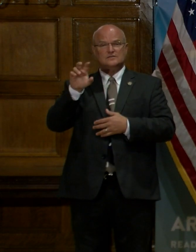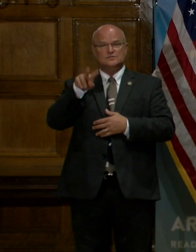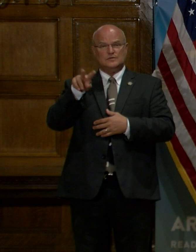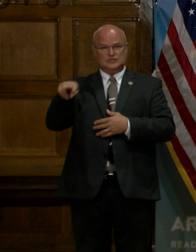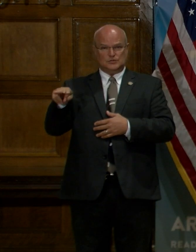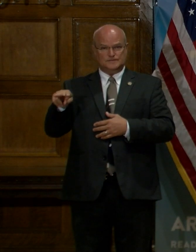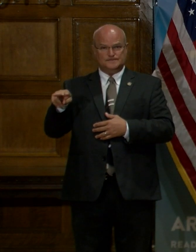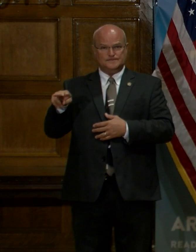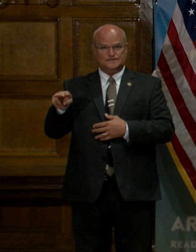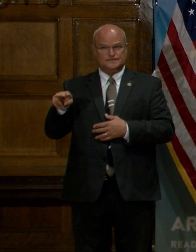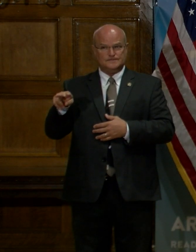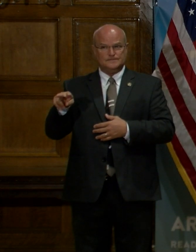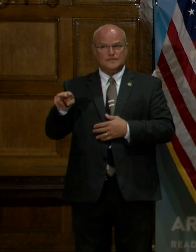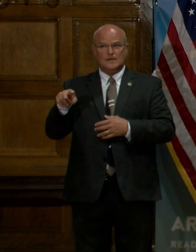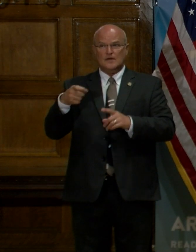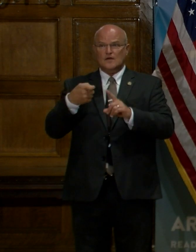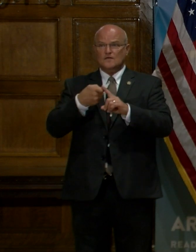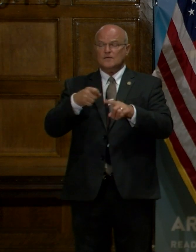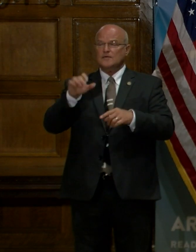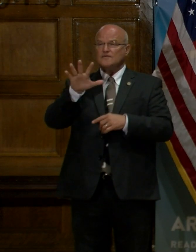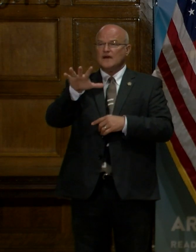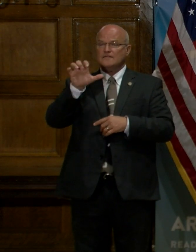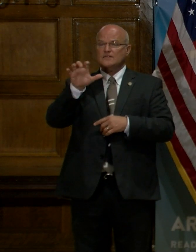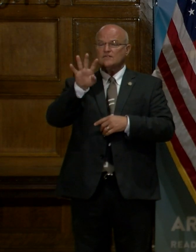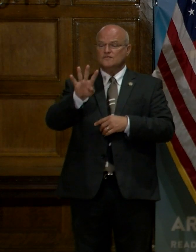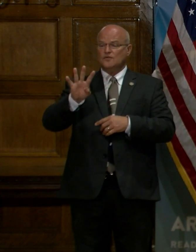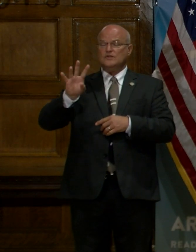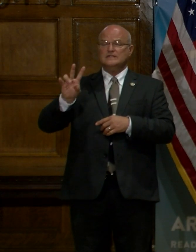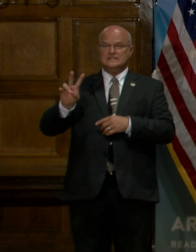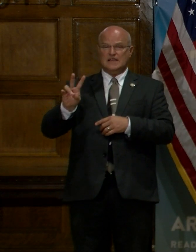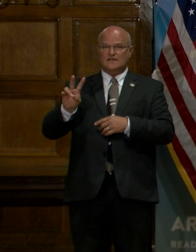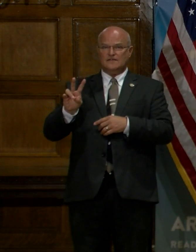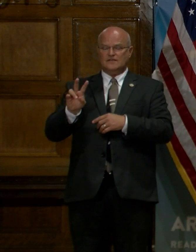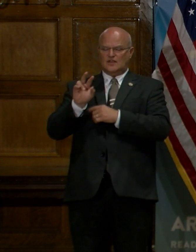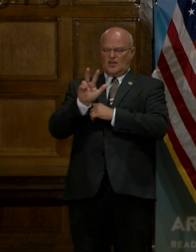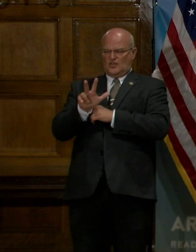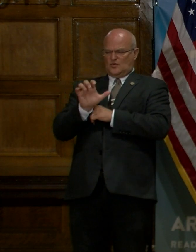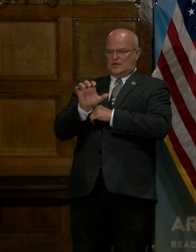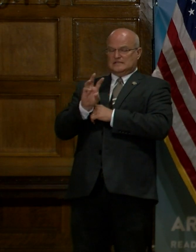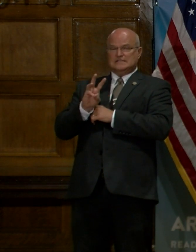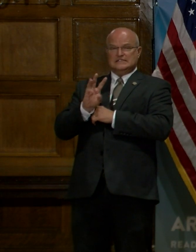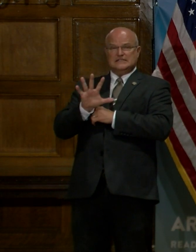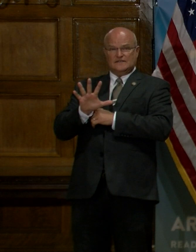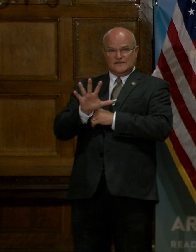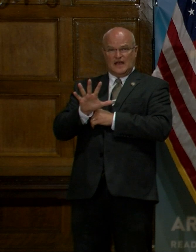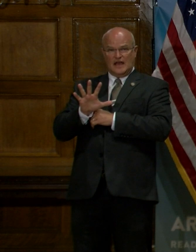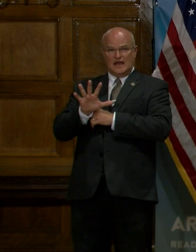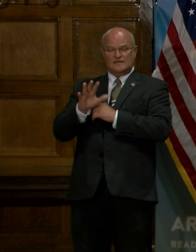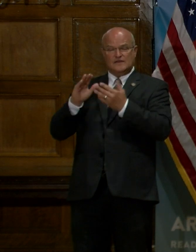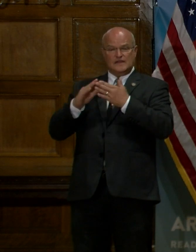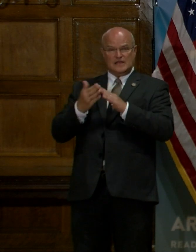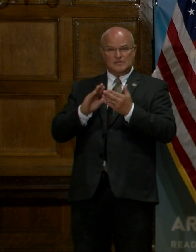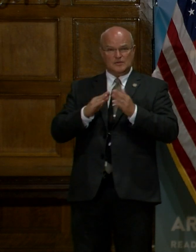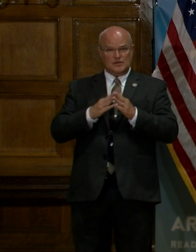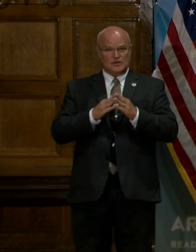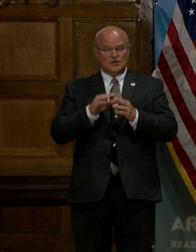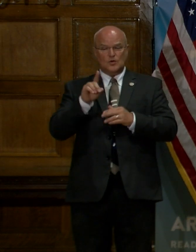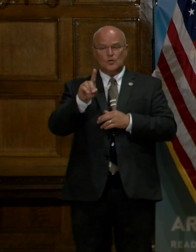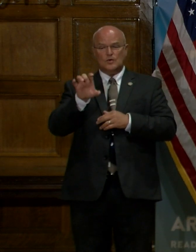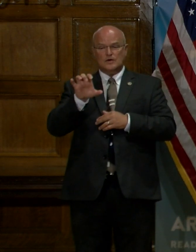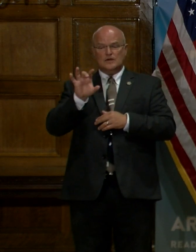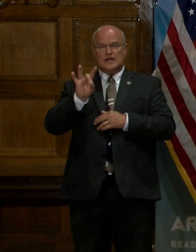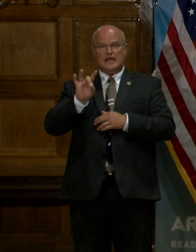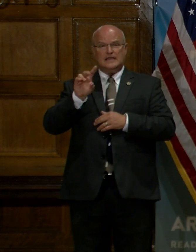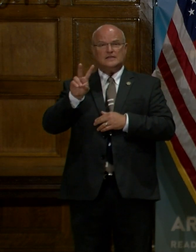22,622. Of the 547, 365 were in the community and